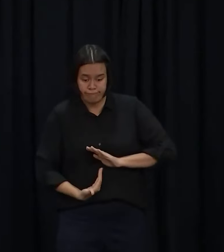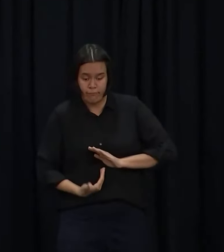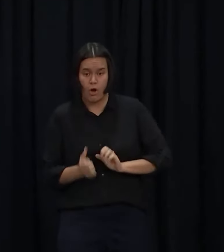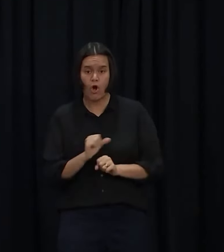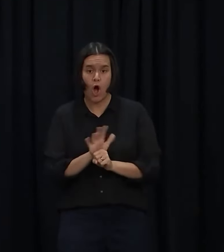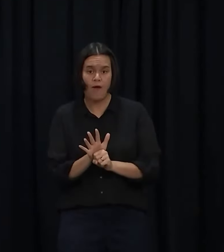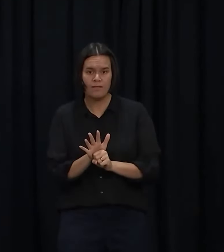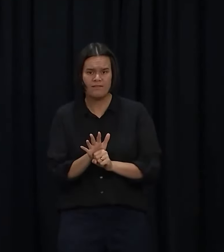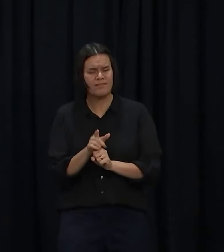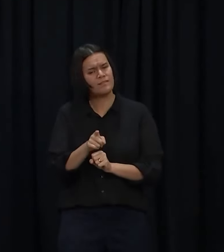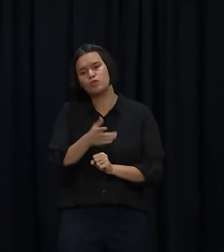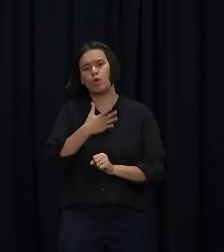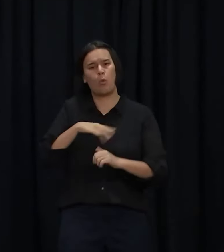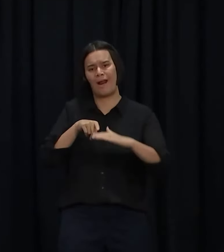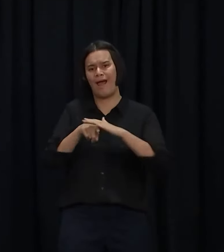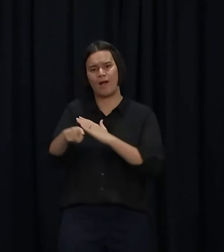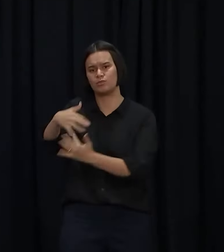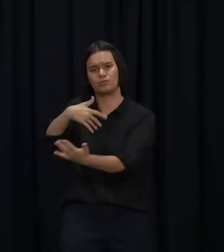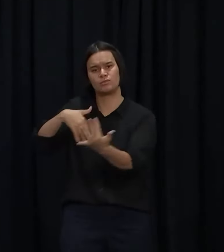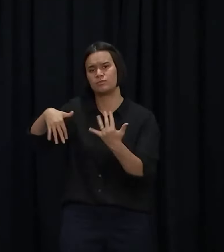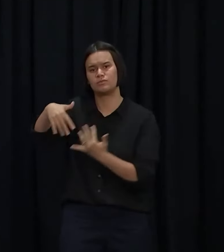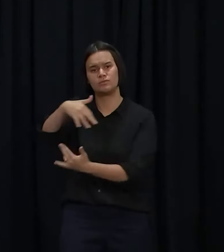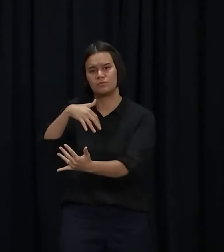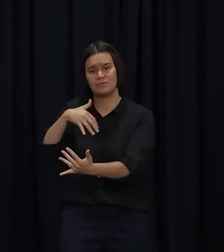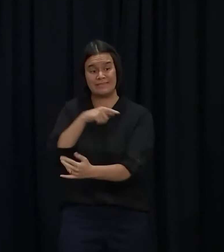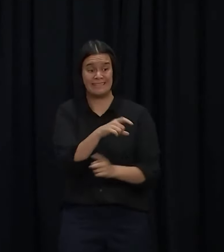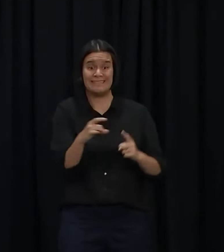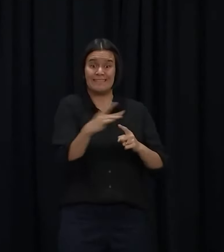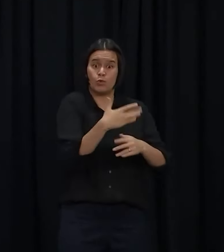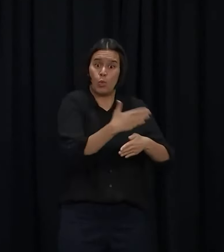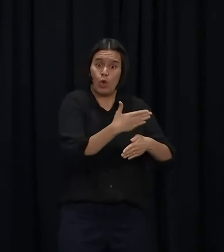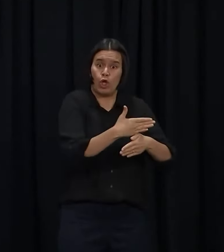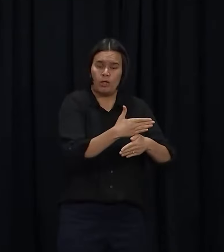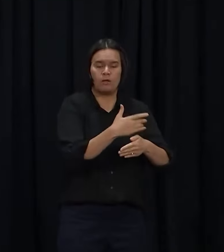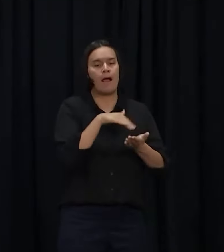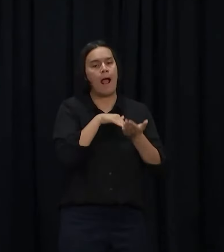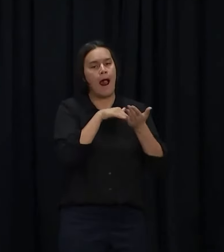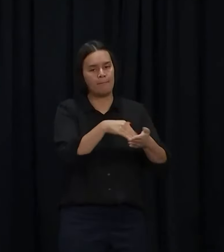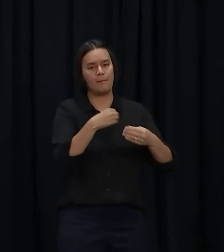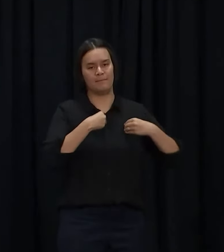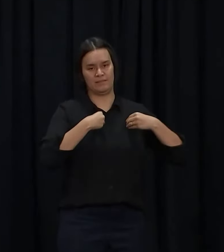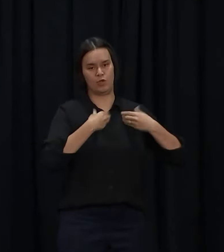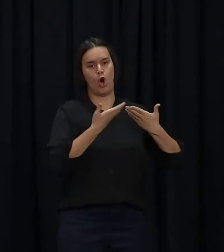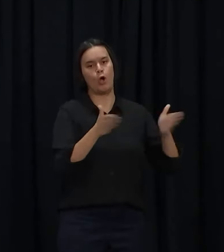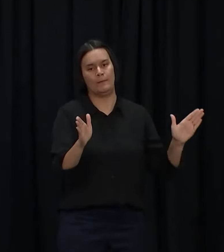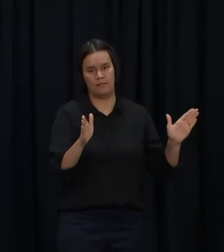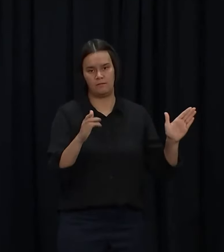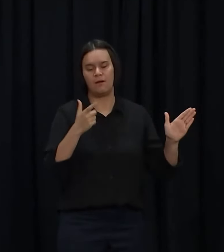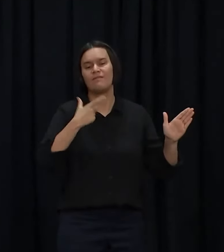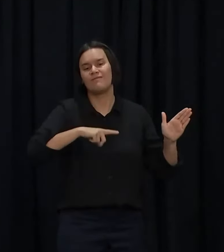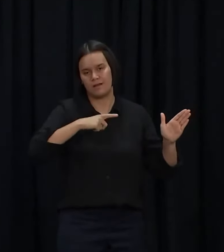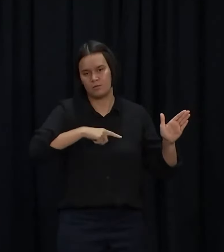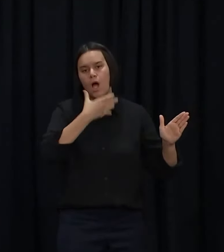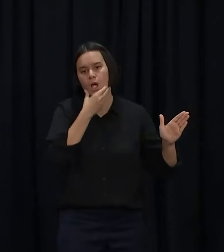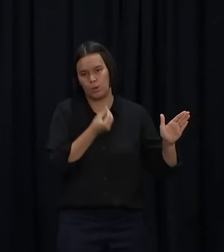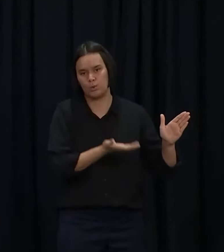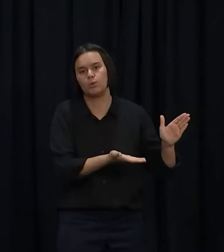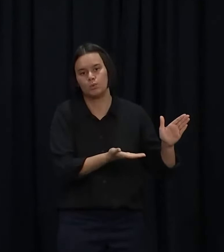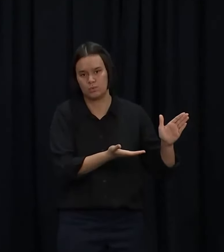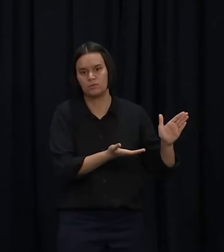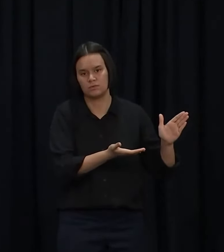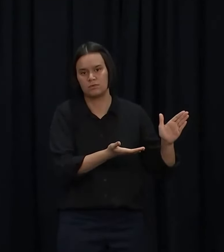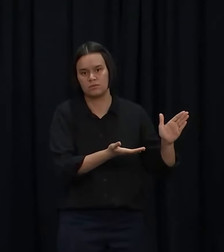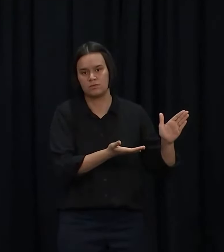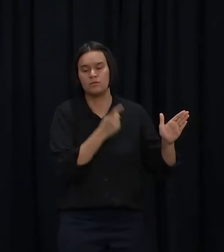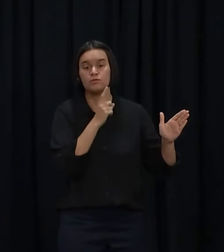of people who have it, the number of contacts you have will increase exponentially, and that impacts on critical workforce. So that's the reason